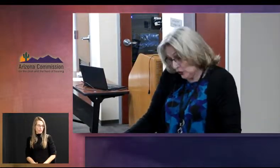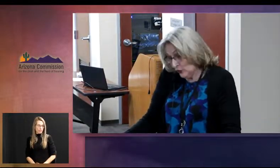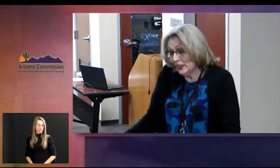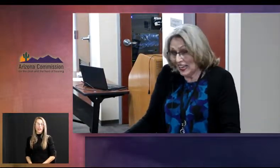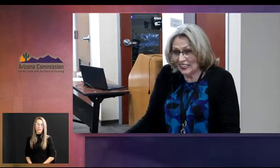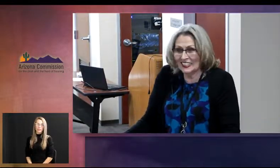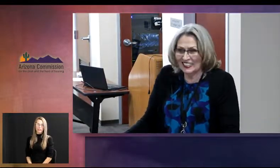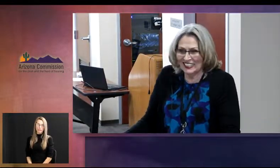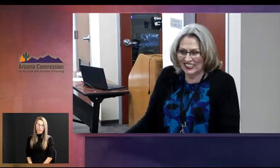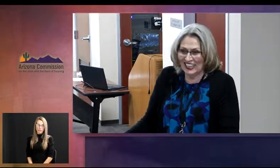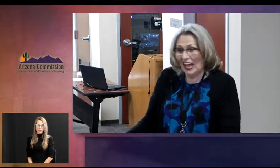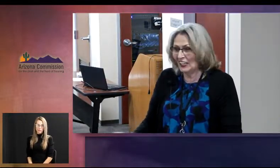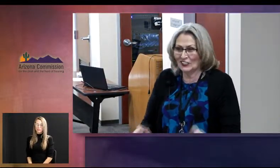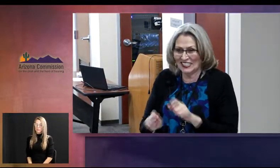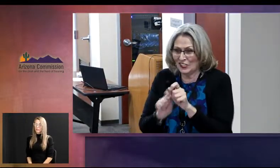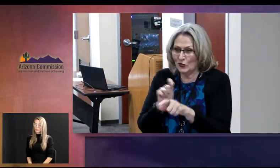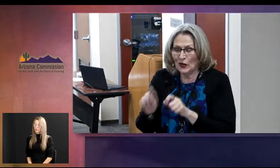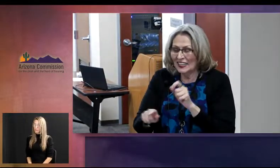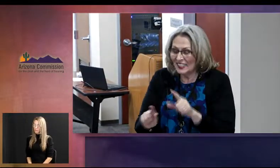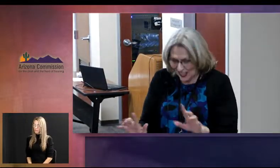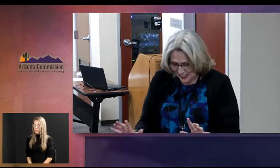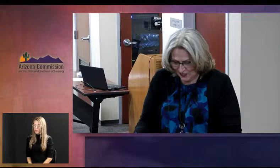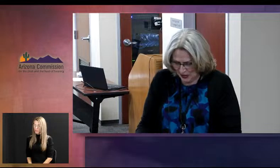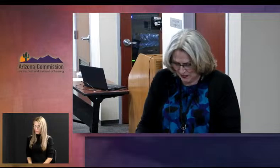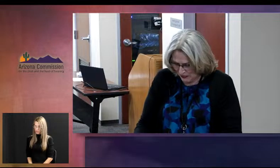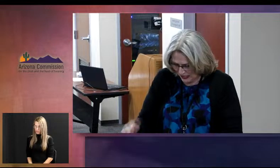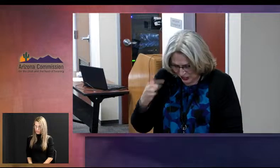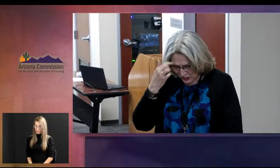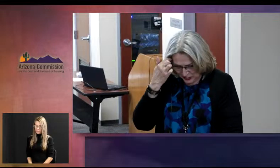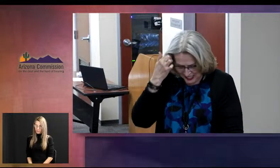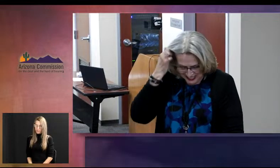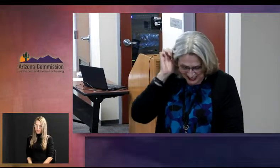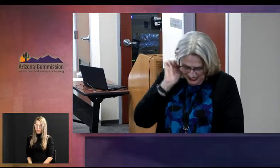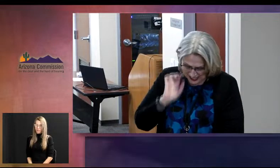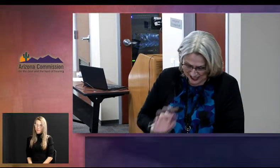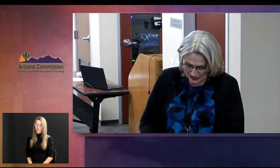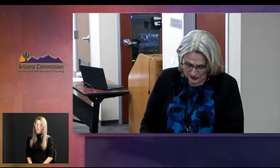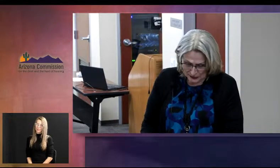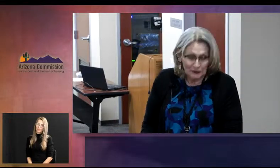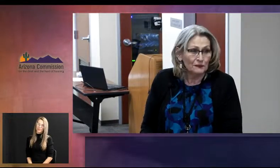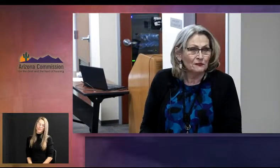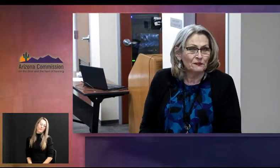I could do that. I could send you tons of baby pictures.